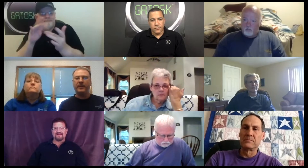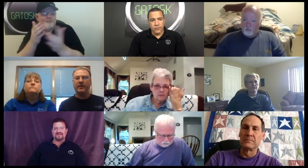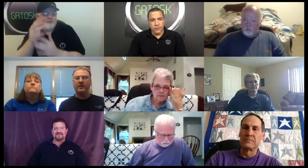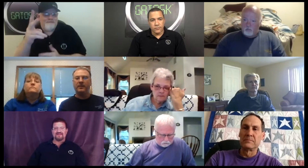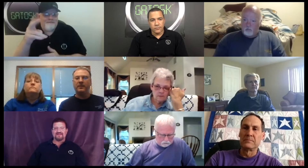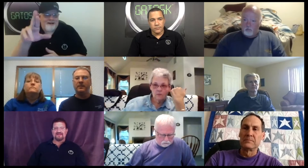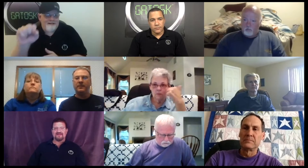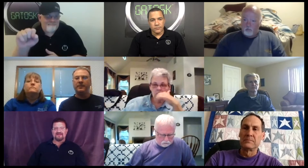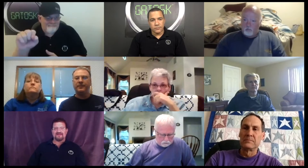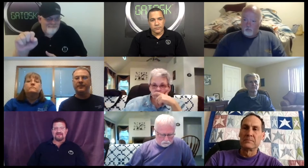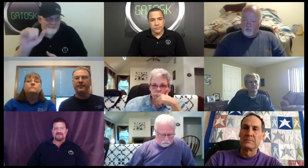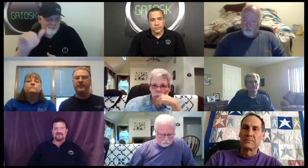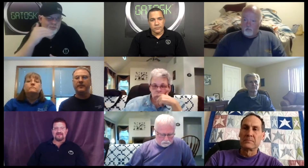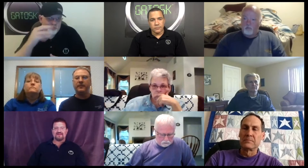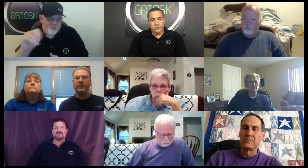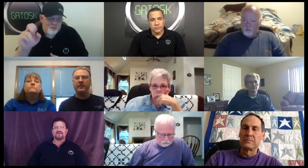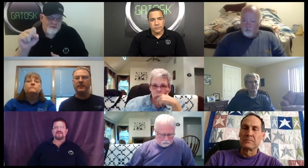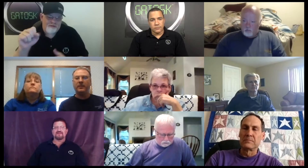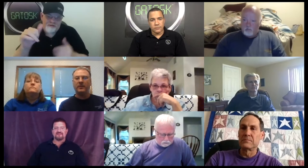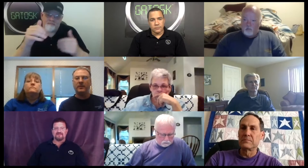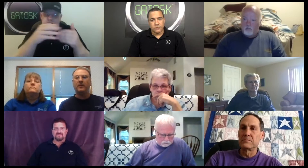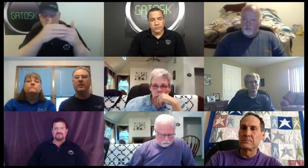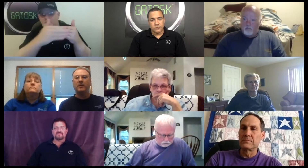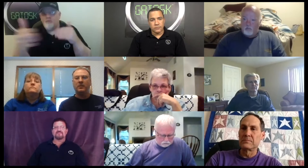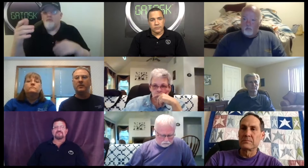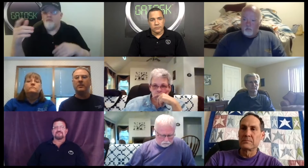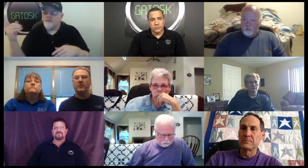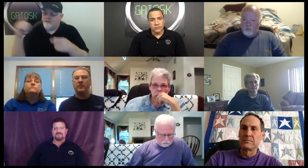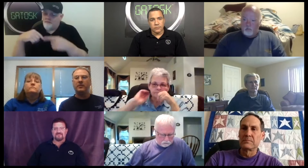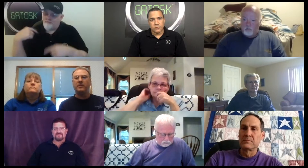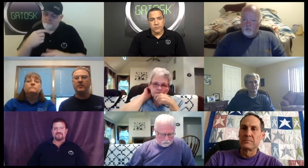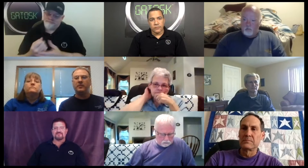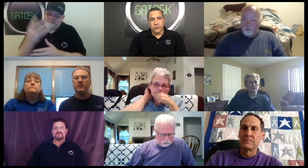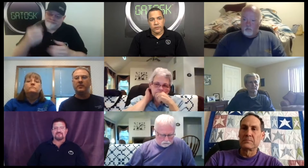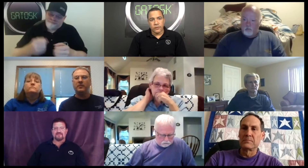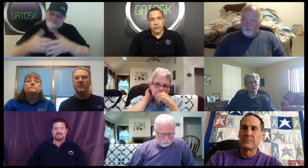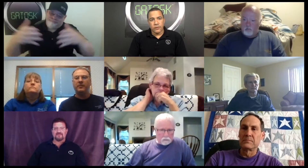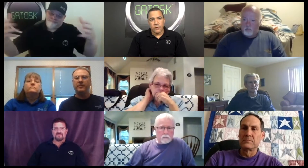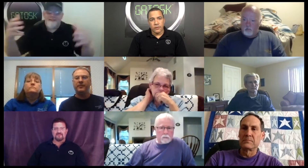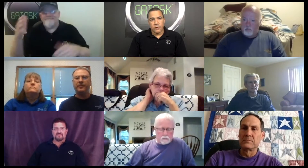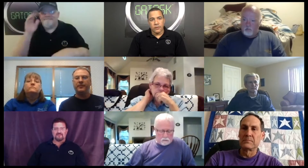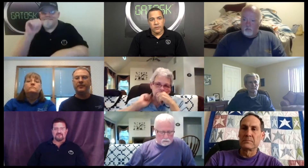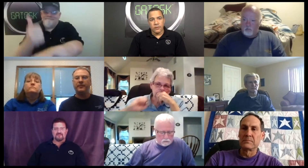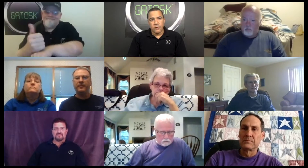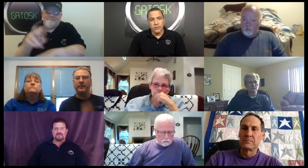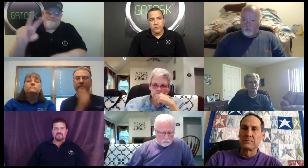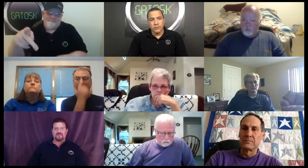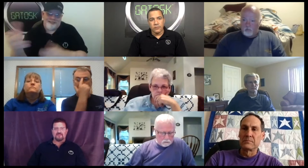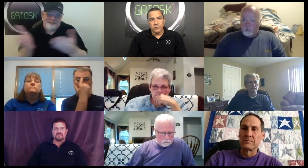over the telephone, and you can call through video relay service. That's great news from then on. Once we expand, we'll be able to